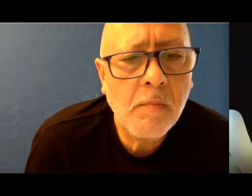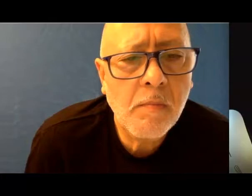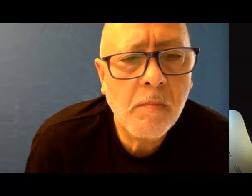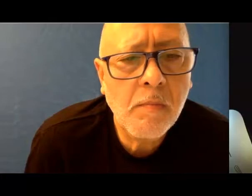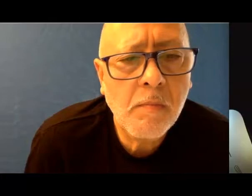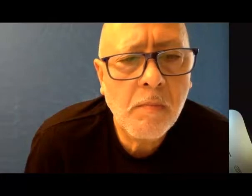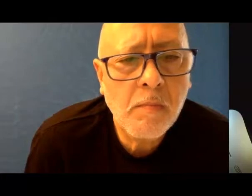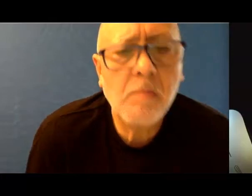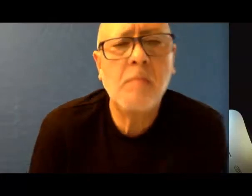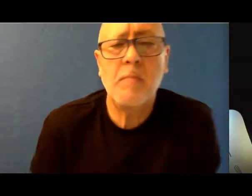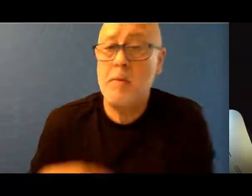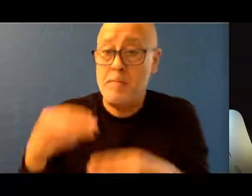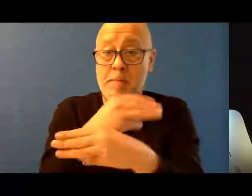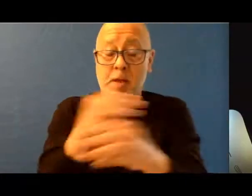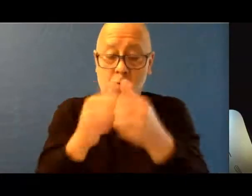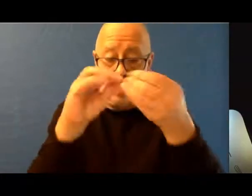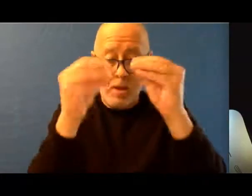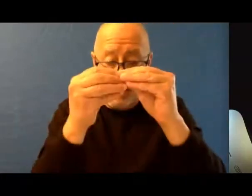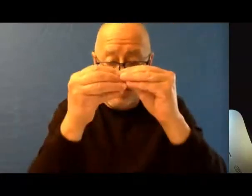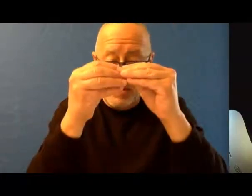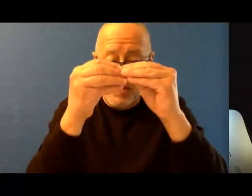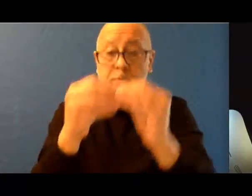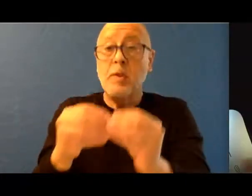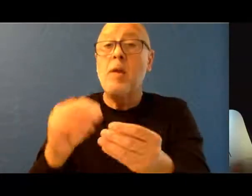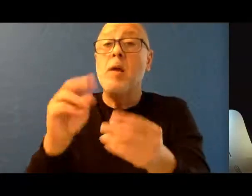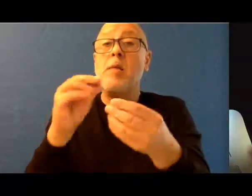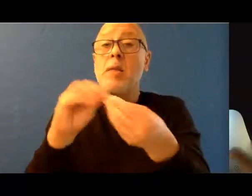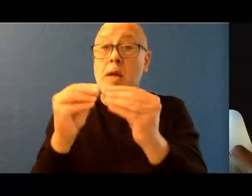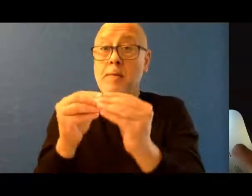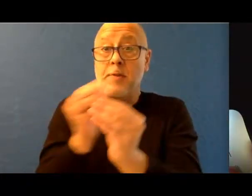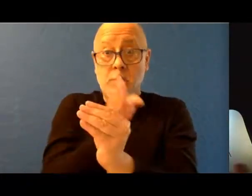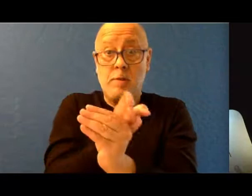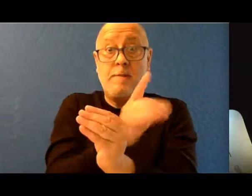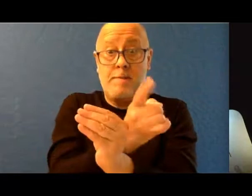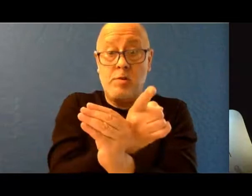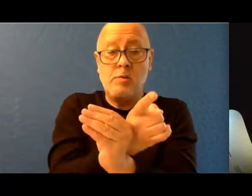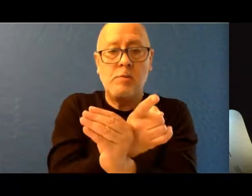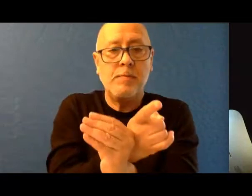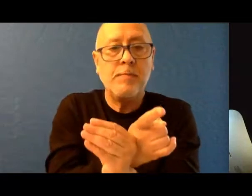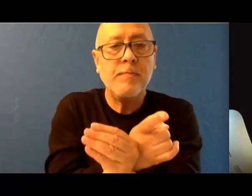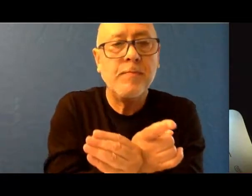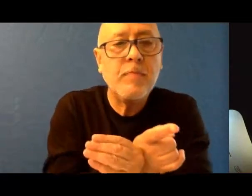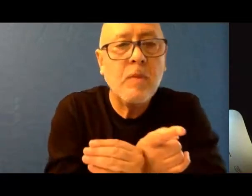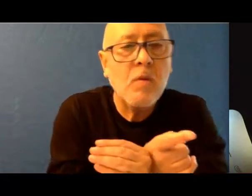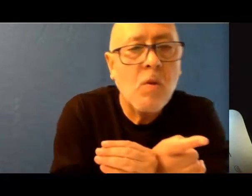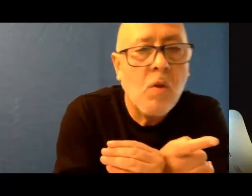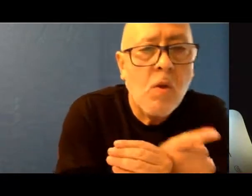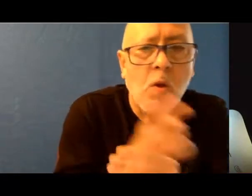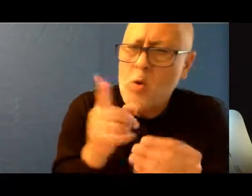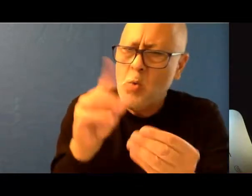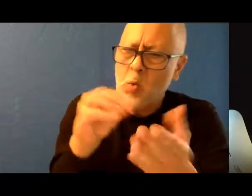with the numbers, the coefficients first. What's 4 minus 3? Well, it's 1. Do we write the